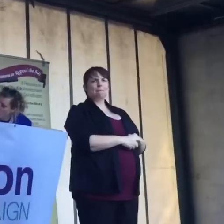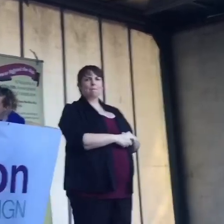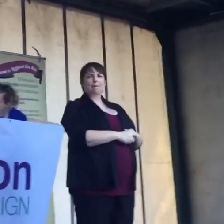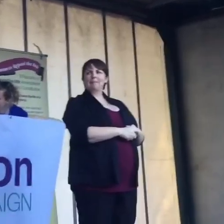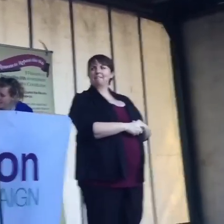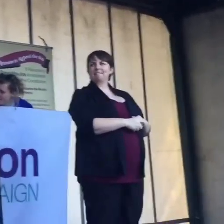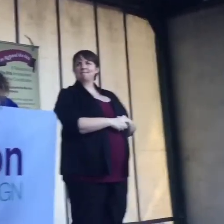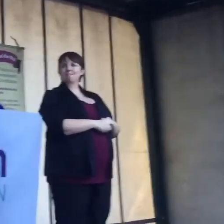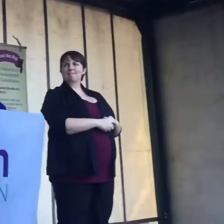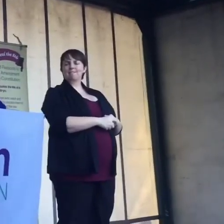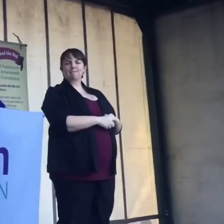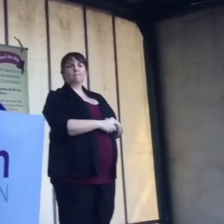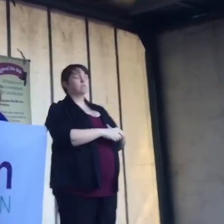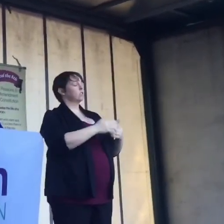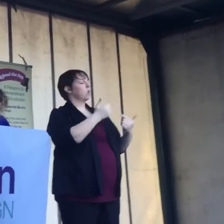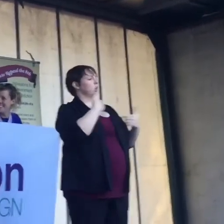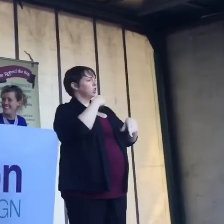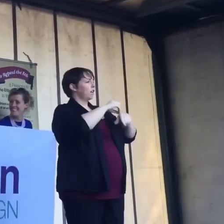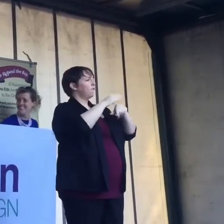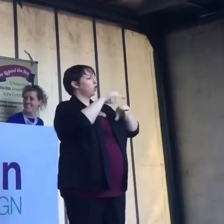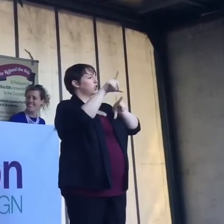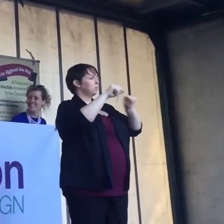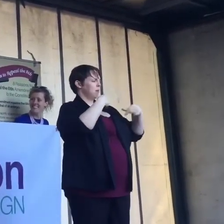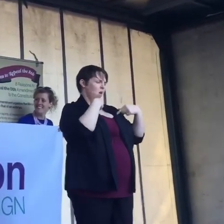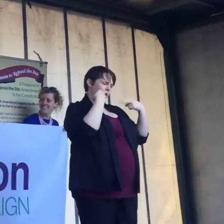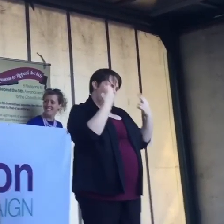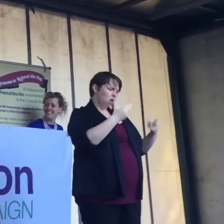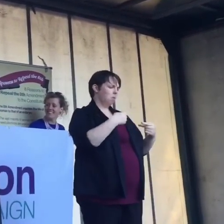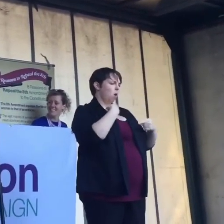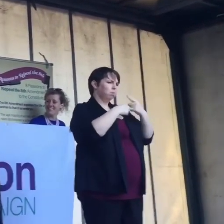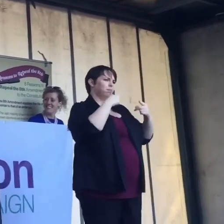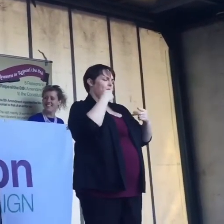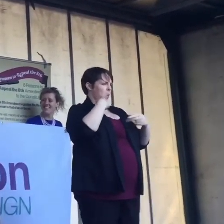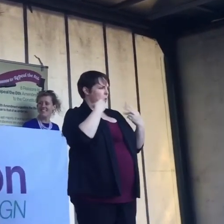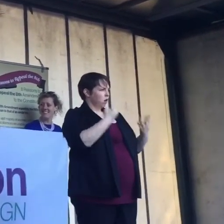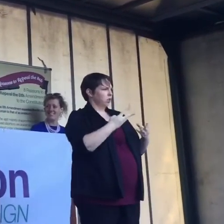As Doctors for Choice, we always want to support an evidence-based